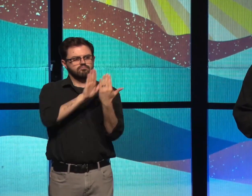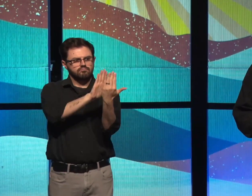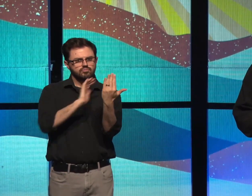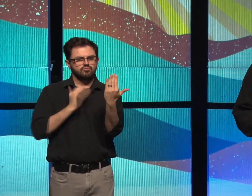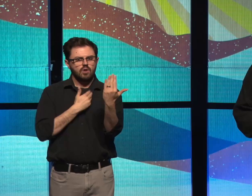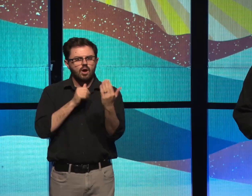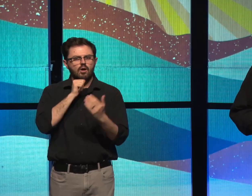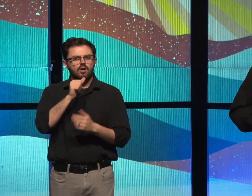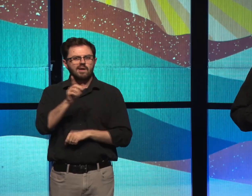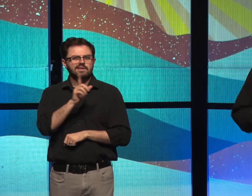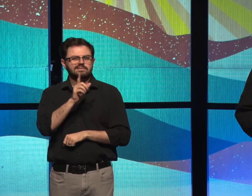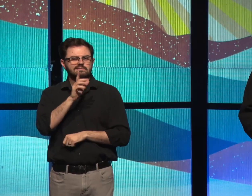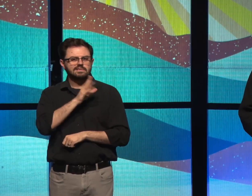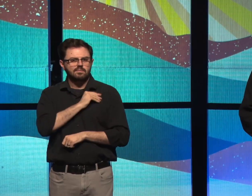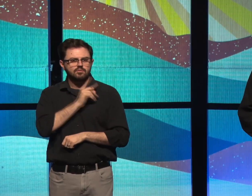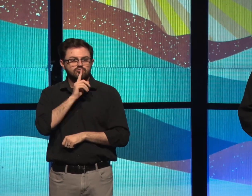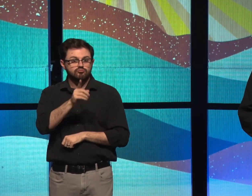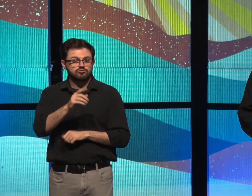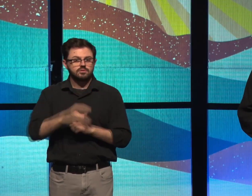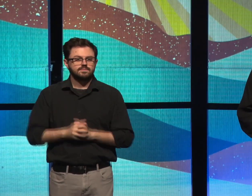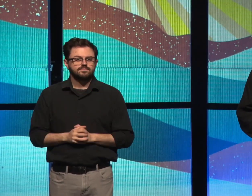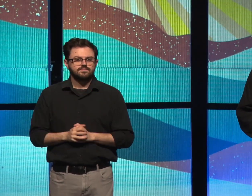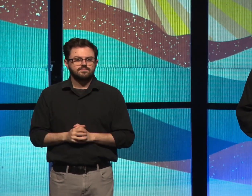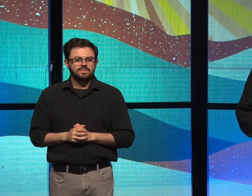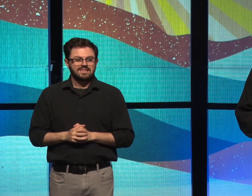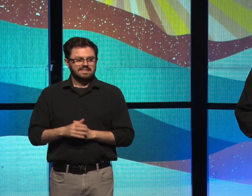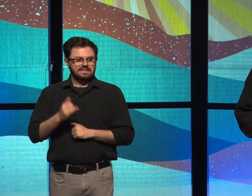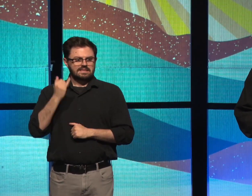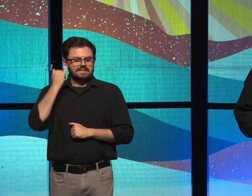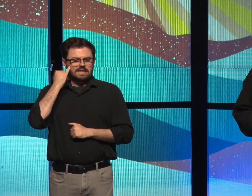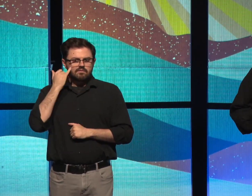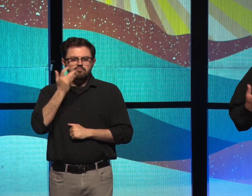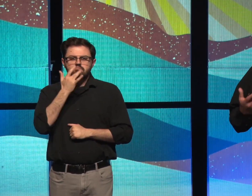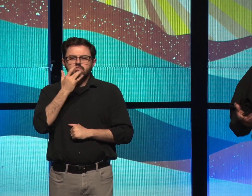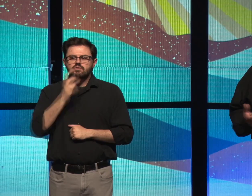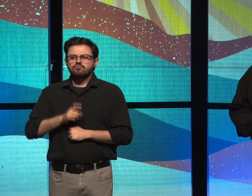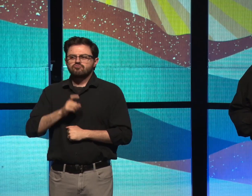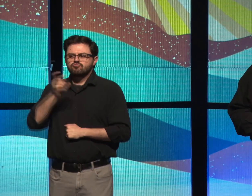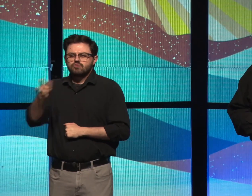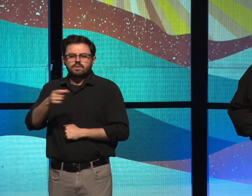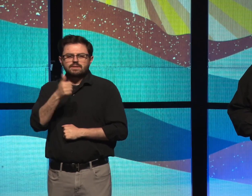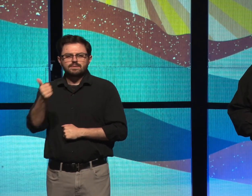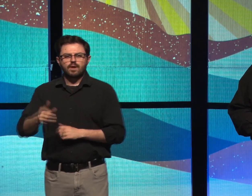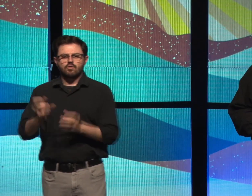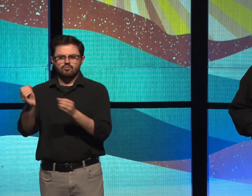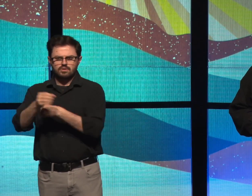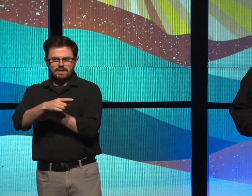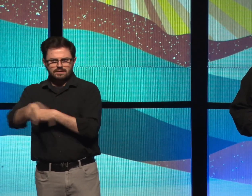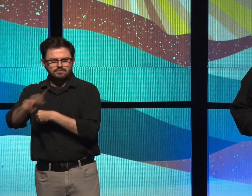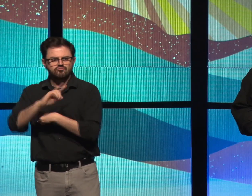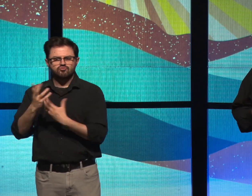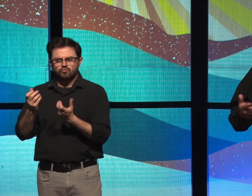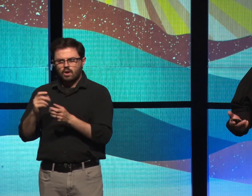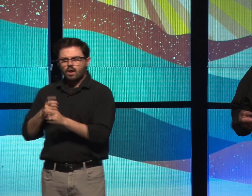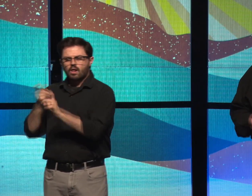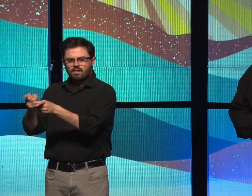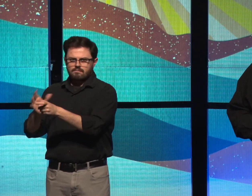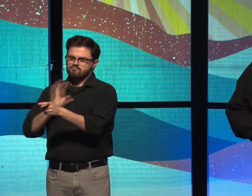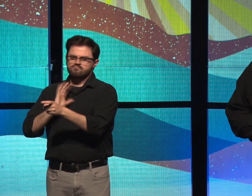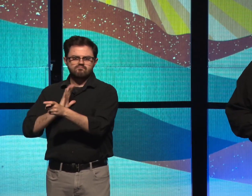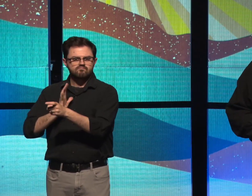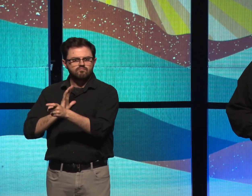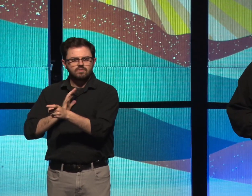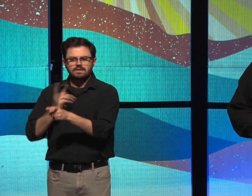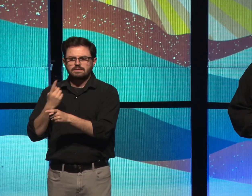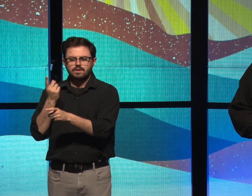series. Or give to the organization of your choice, one that's working in a way that you feel personal about.